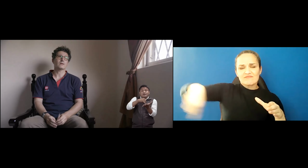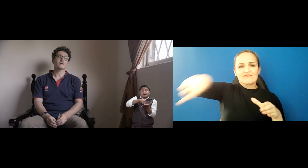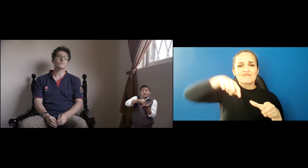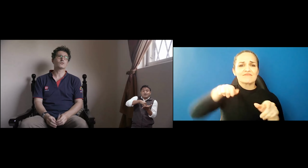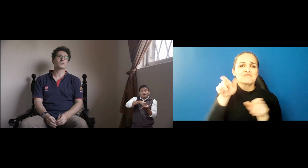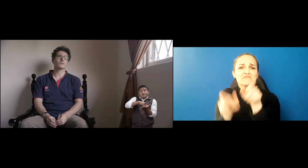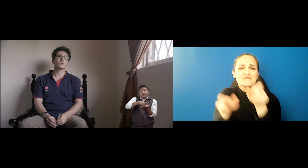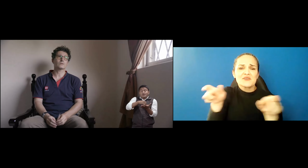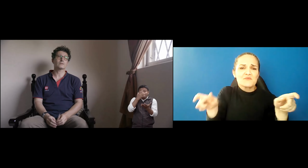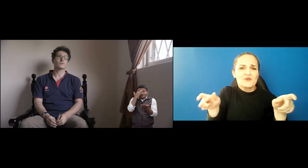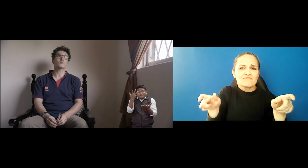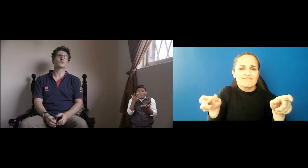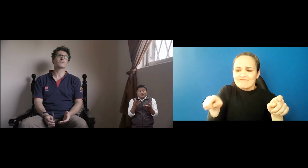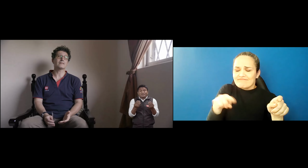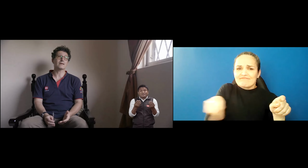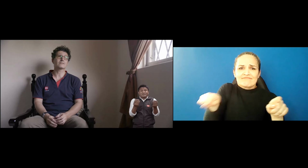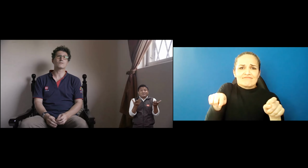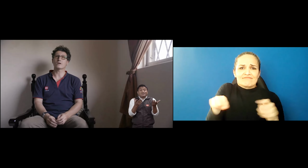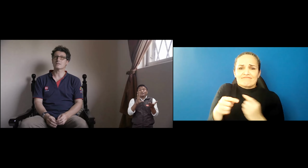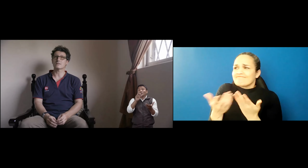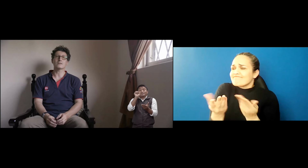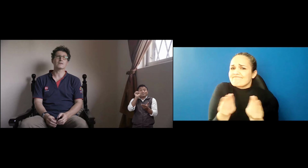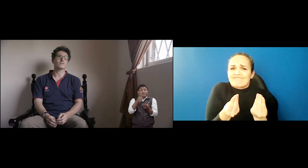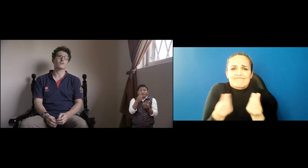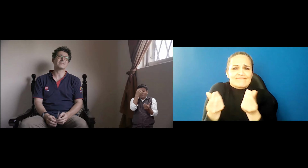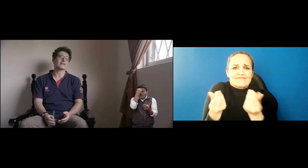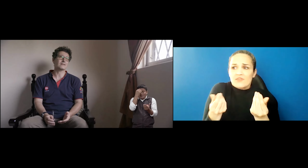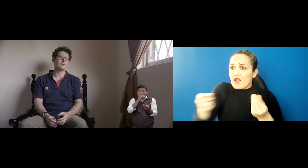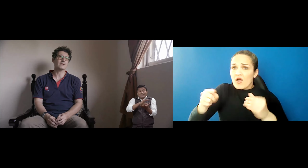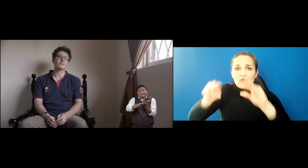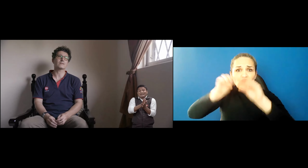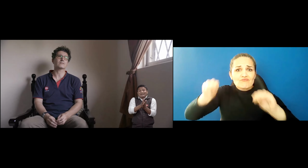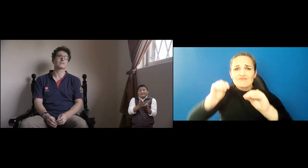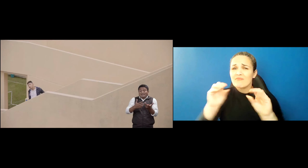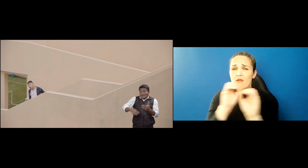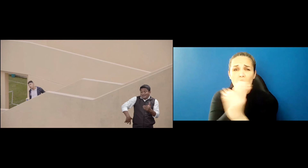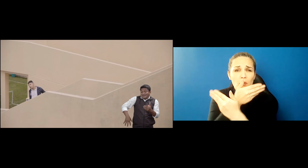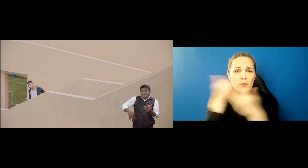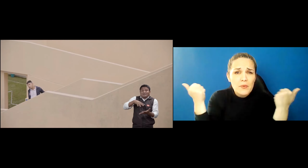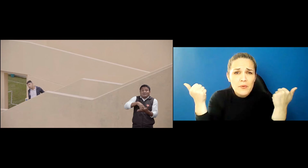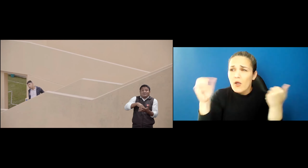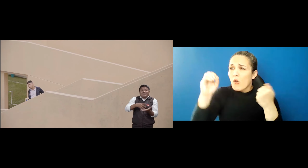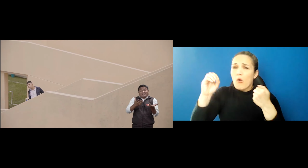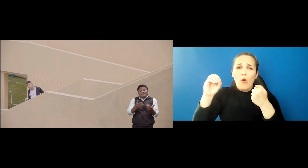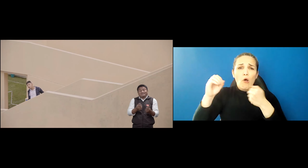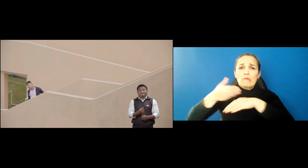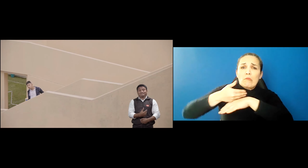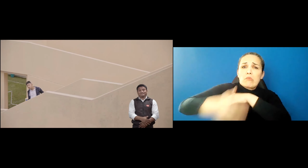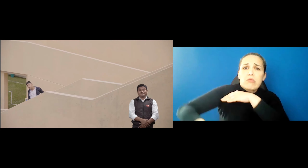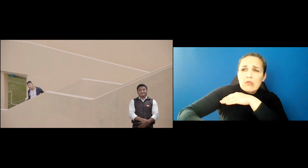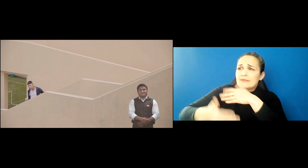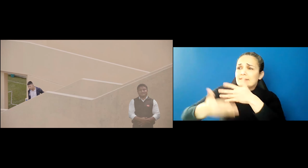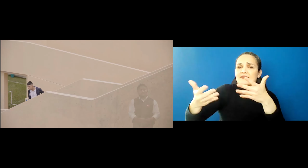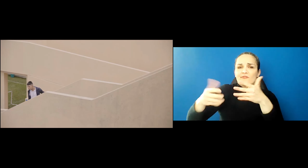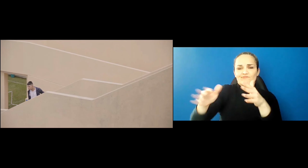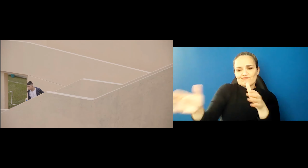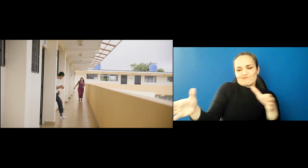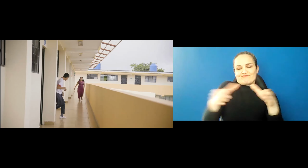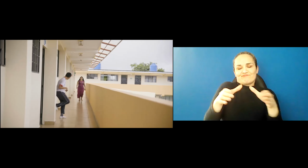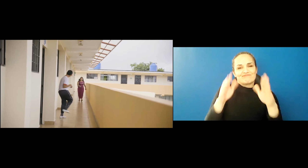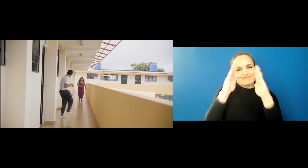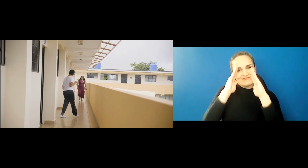of this group of people, Fe and Alegría will do so. These children often have had no possibility